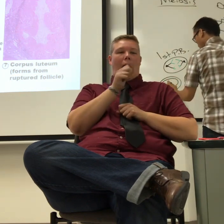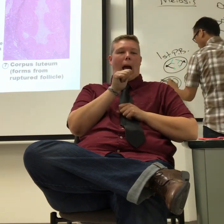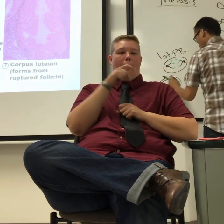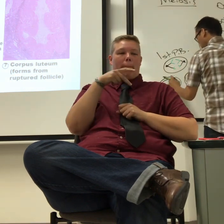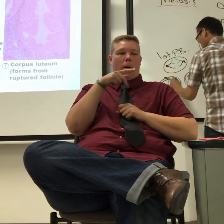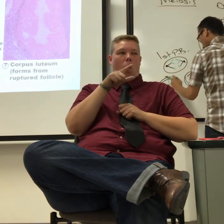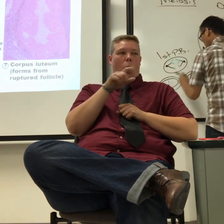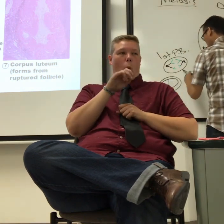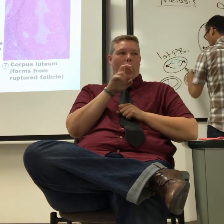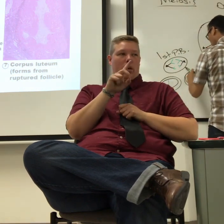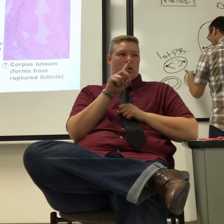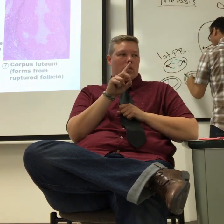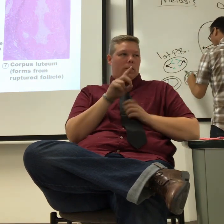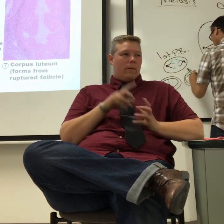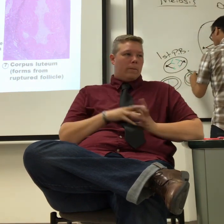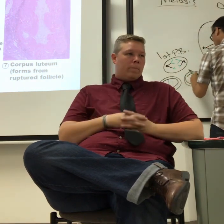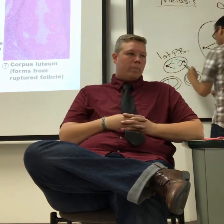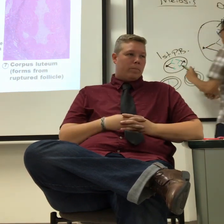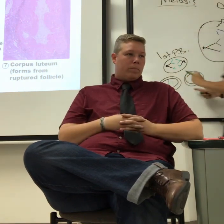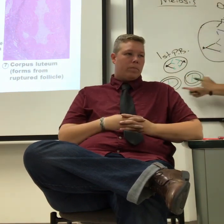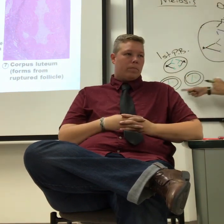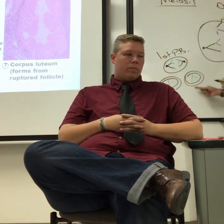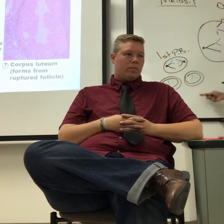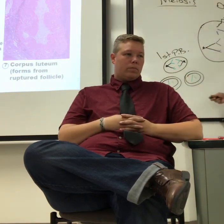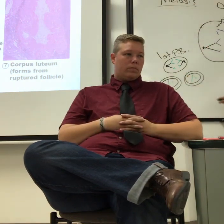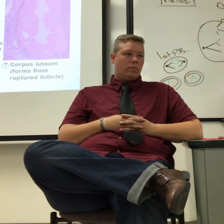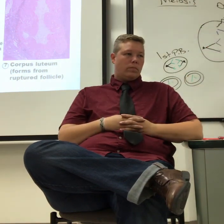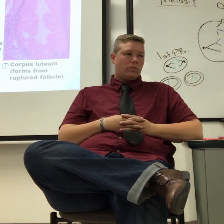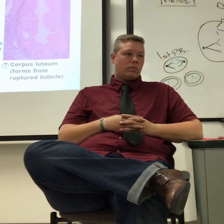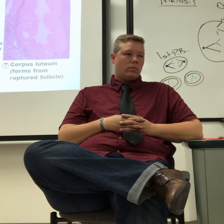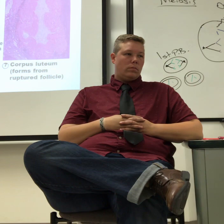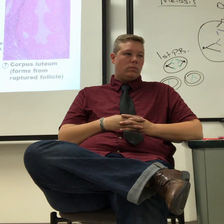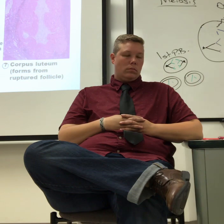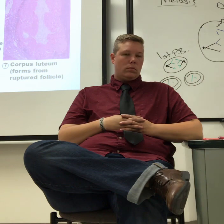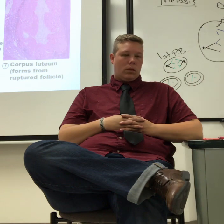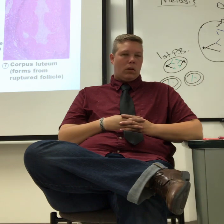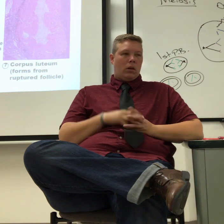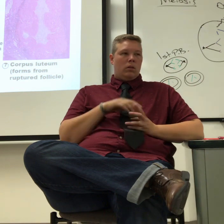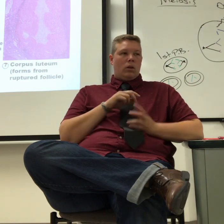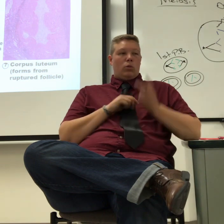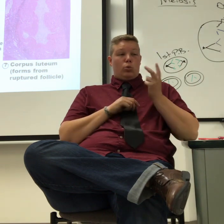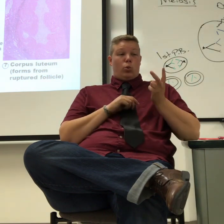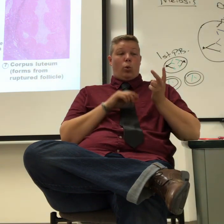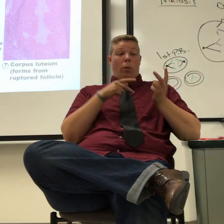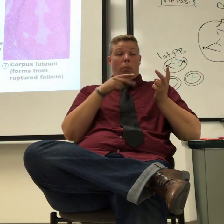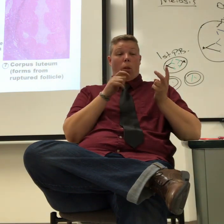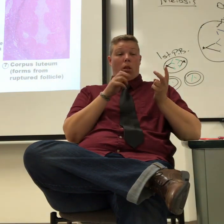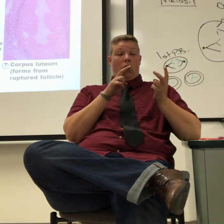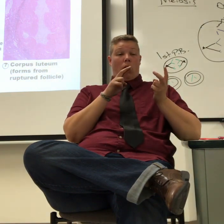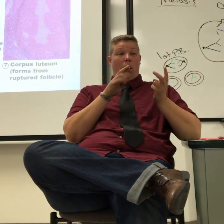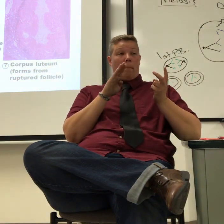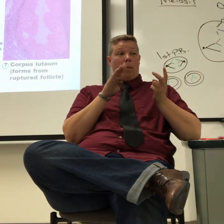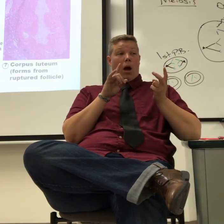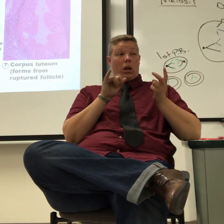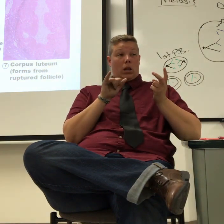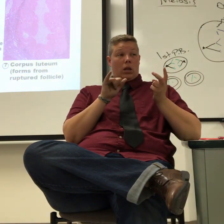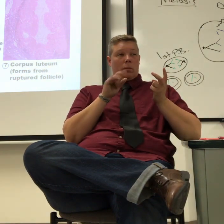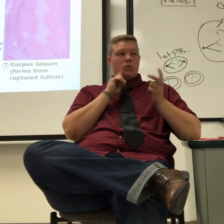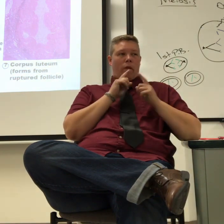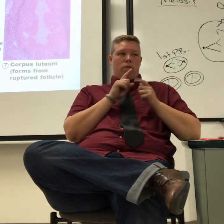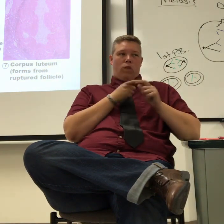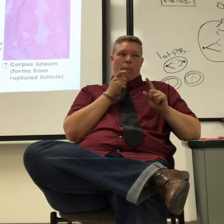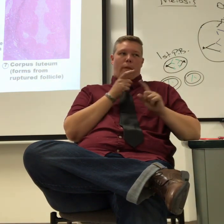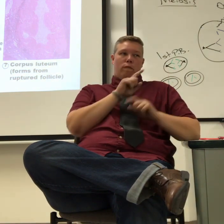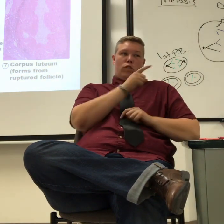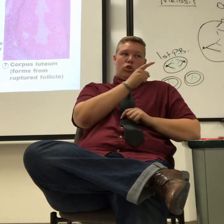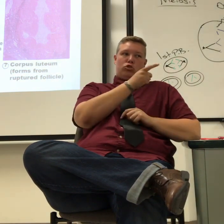So long, short, that's what it got. So these 2 polar bodies came from the first one. Consider that like 2 of